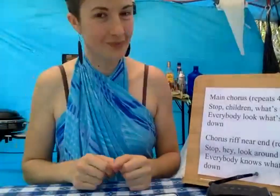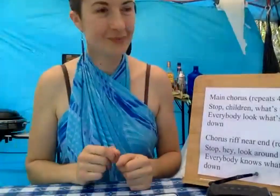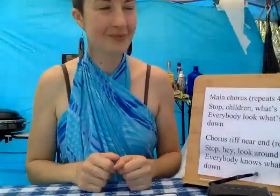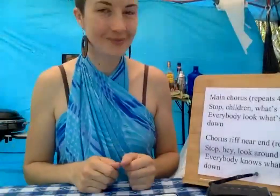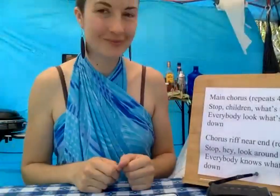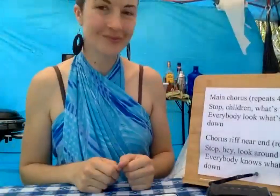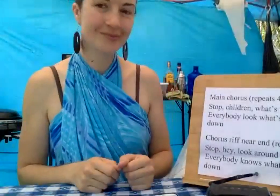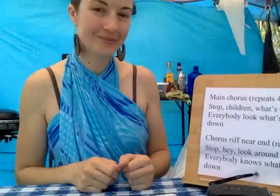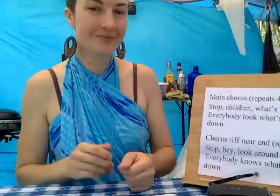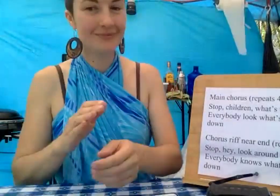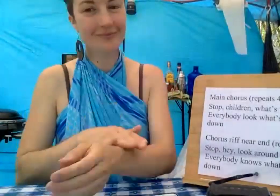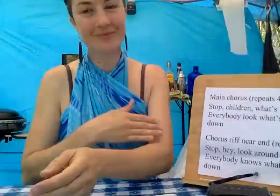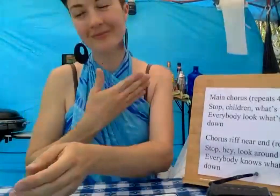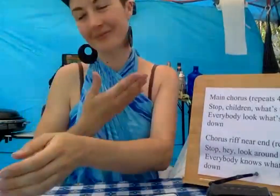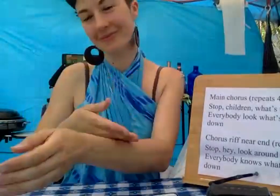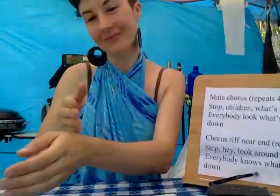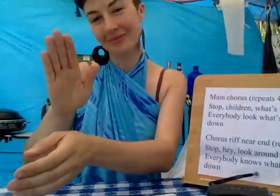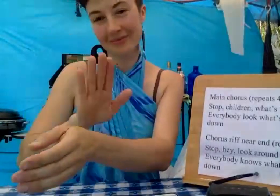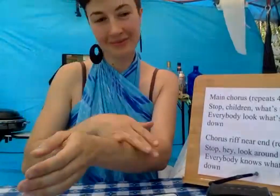What a field day for the heat.